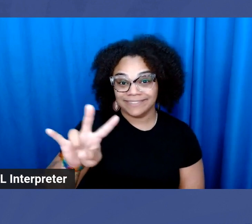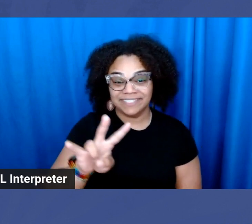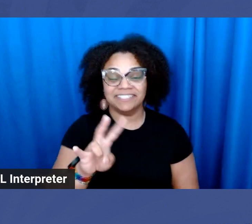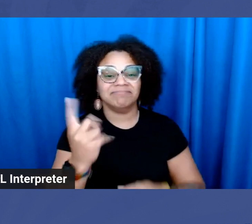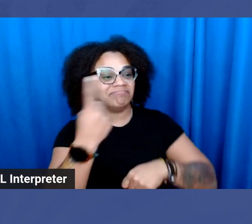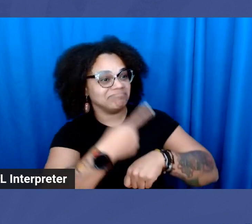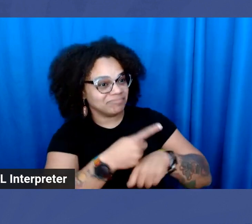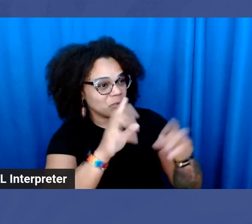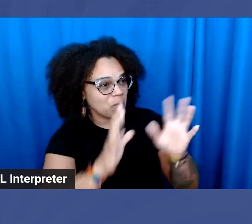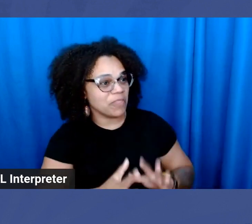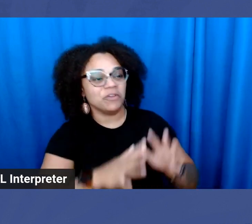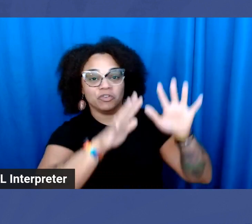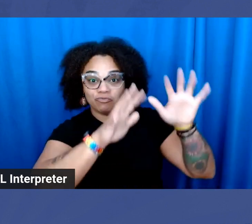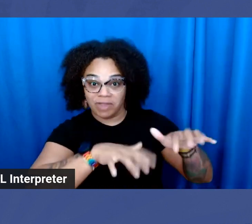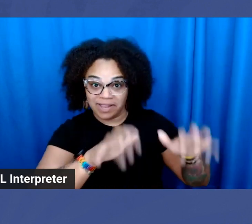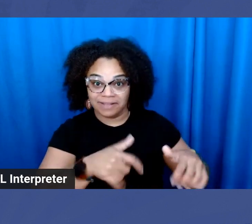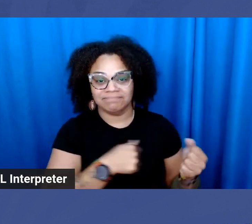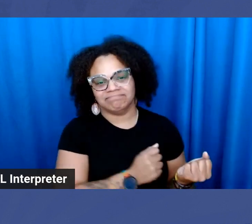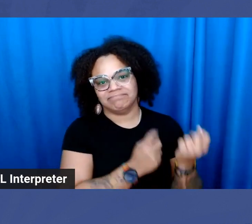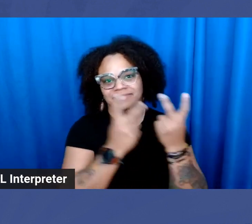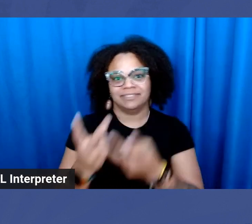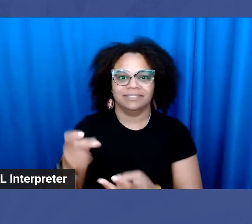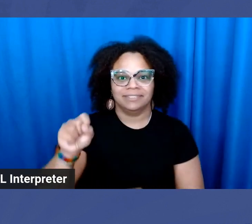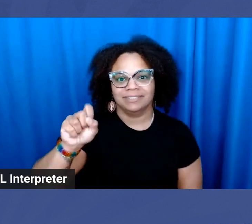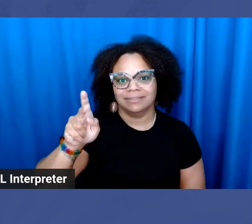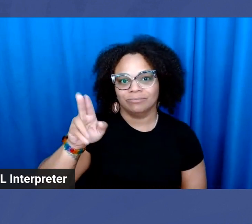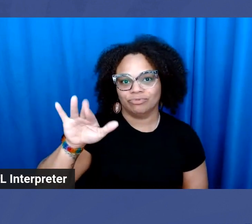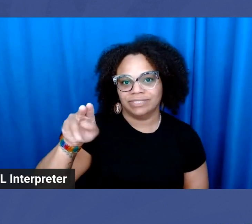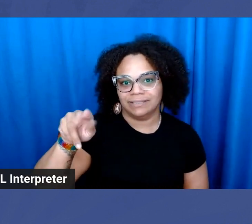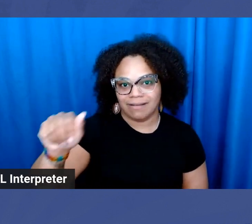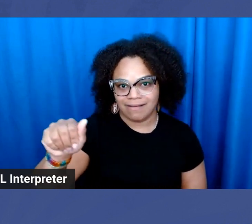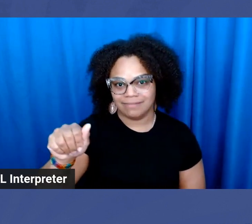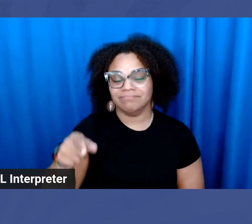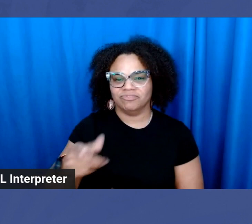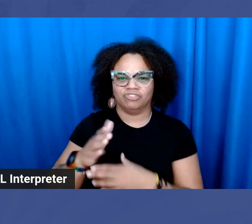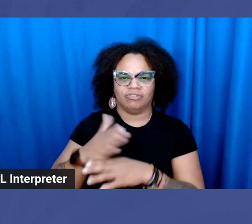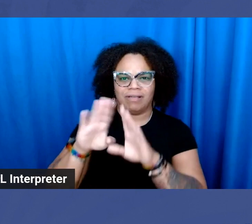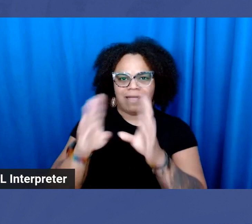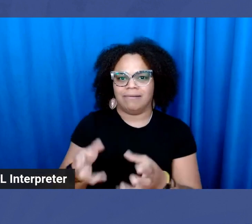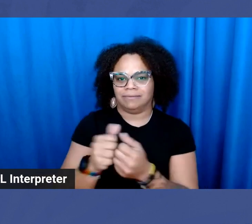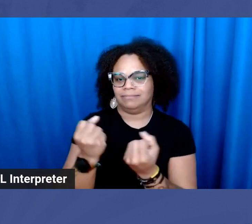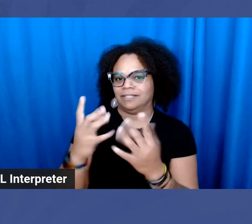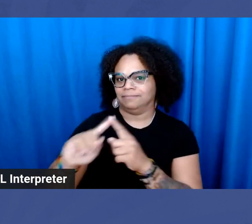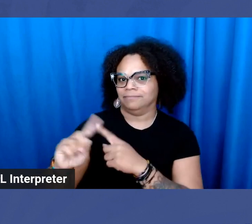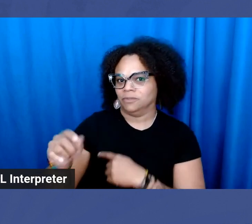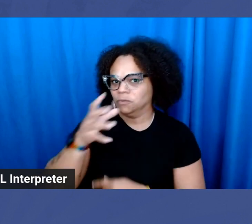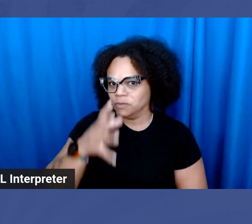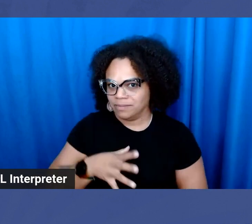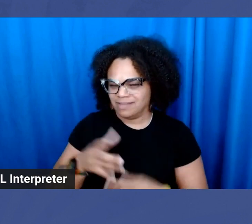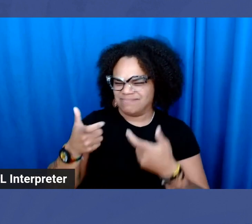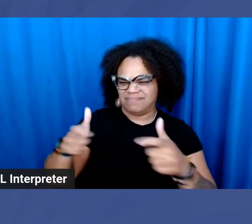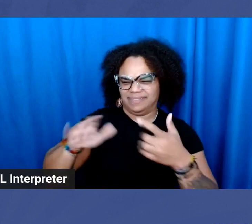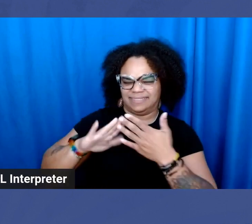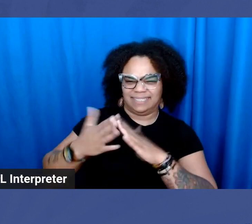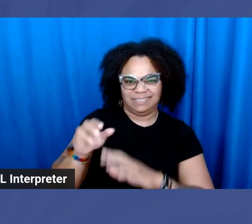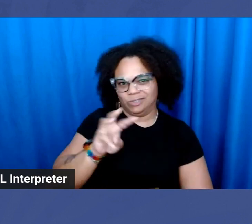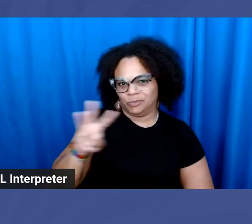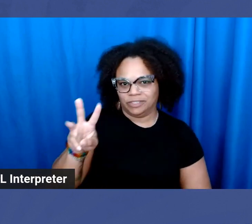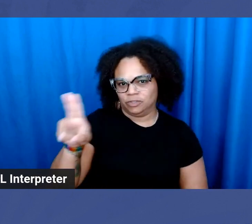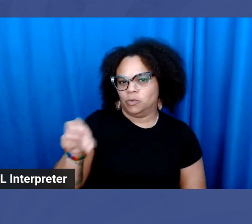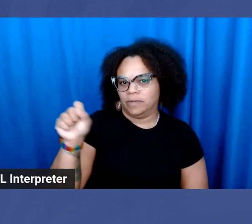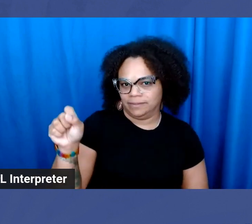visit Sabrina in the house she shared with several other women in a trendy neighborhood in a large city in the Western United